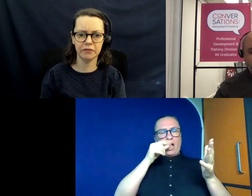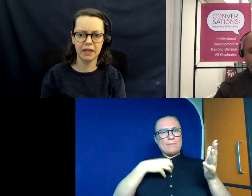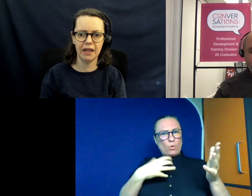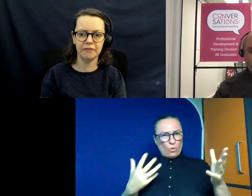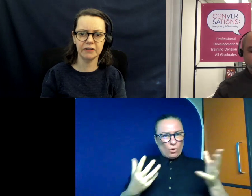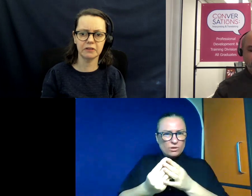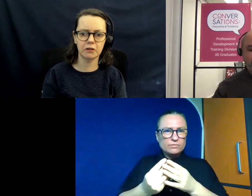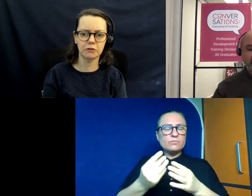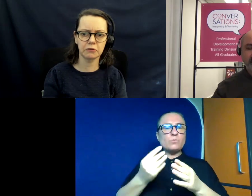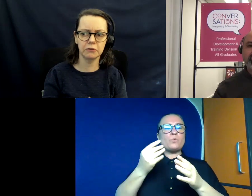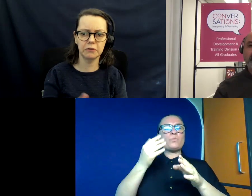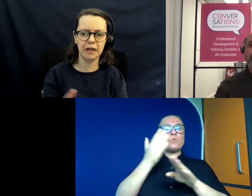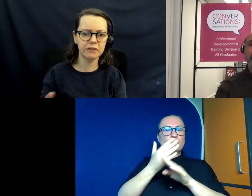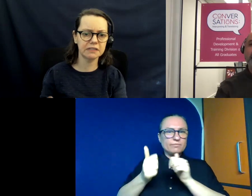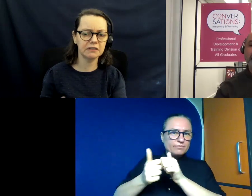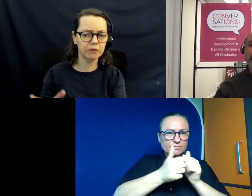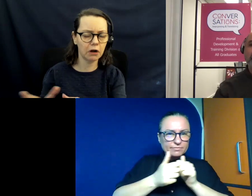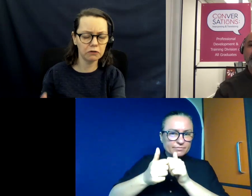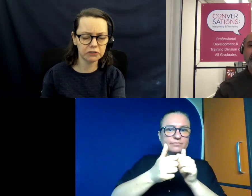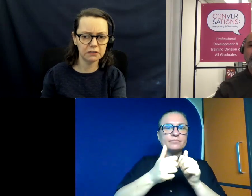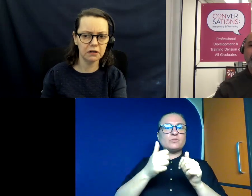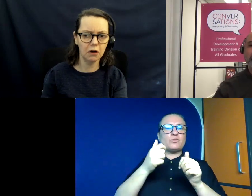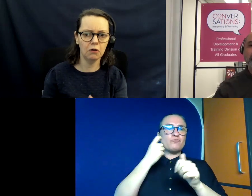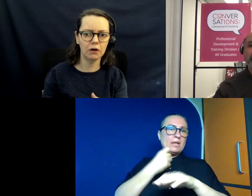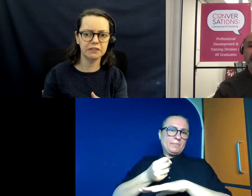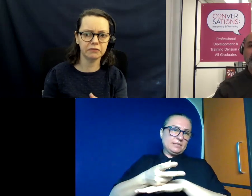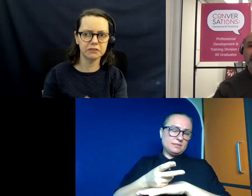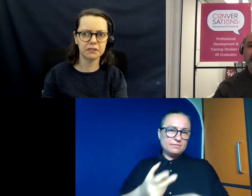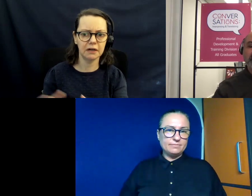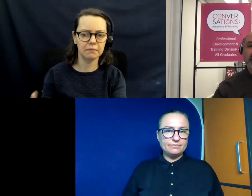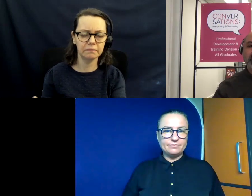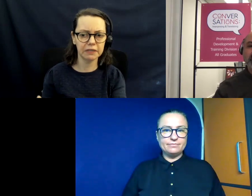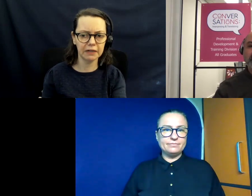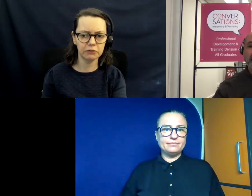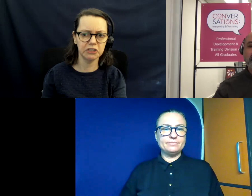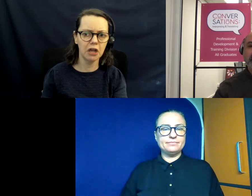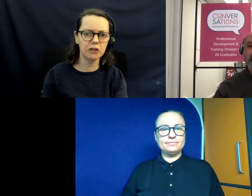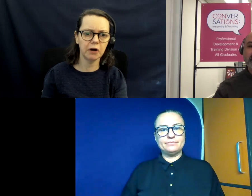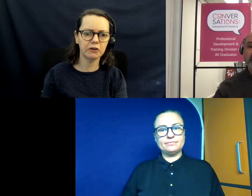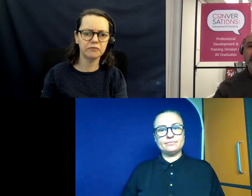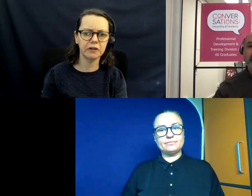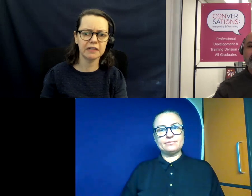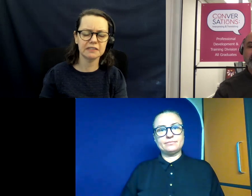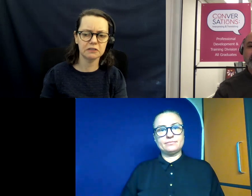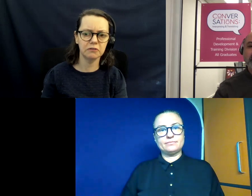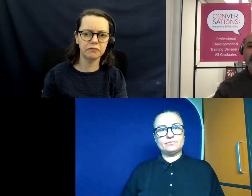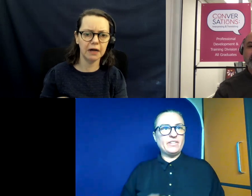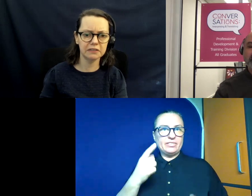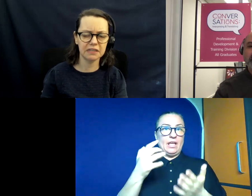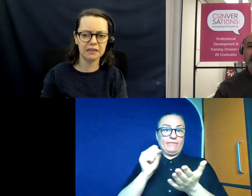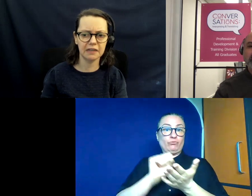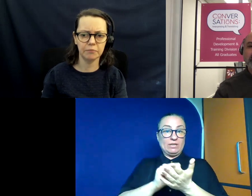life. If it's a different culture or a different language, you might not feel that sense